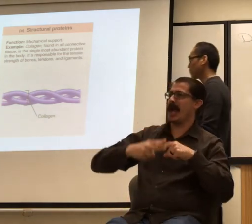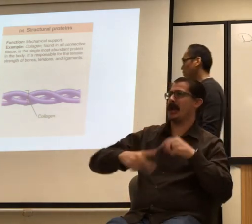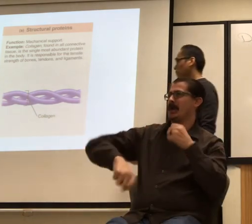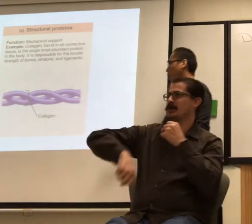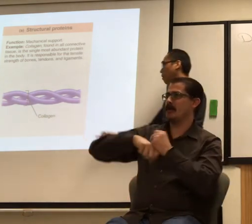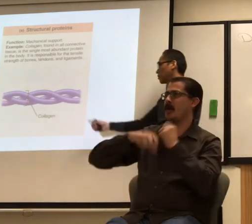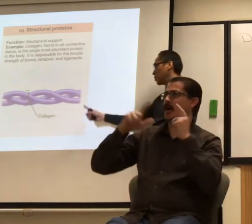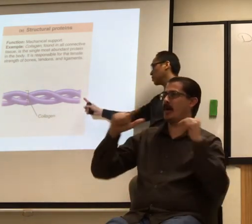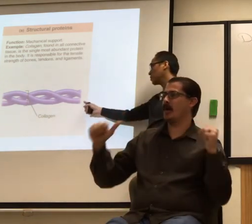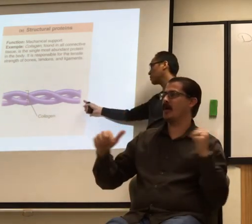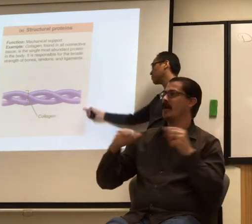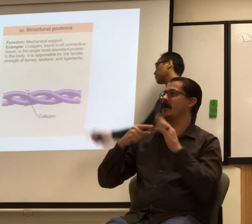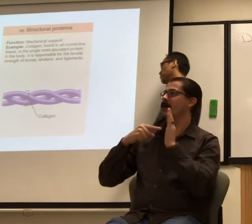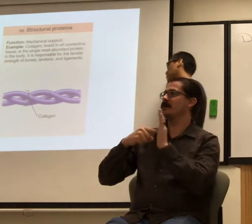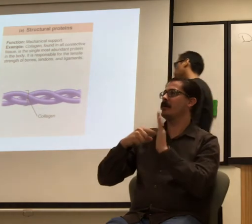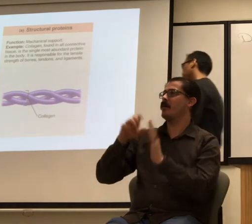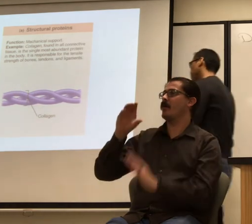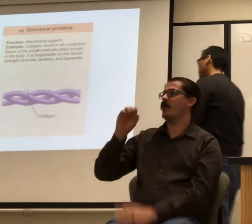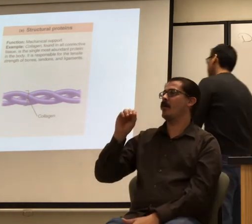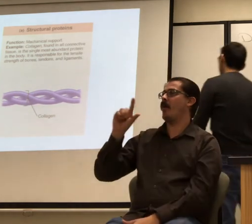give an example of collagen.